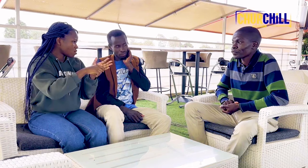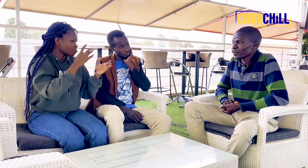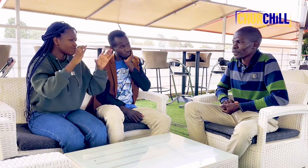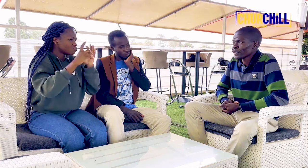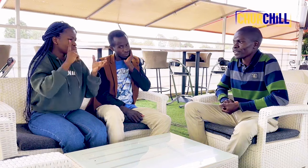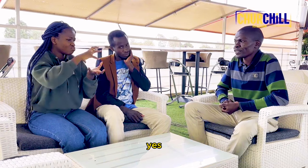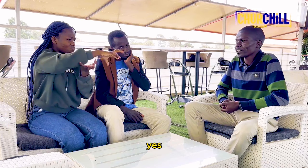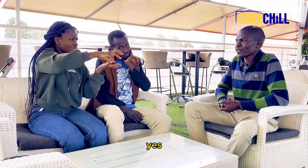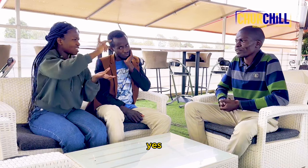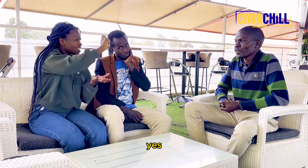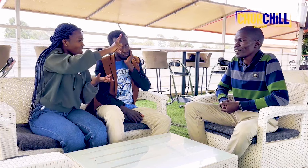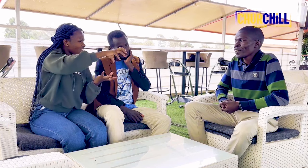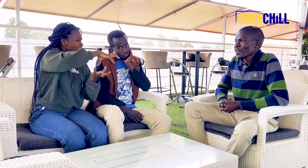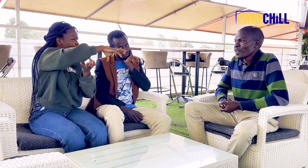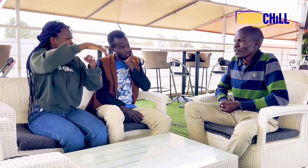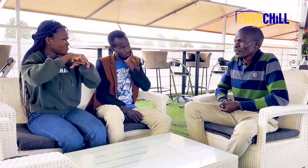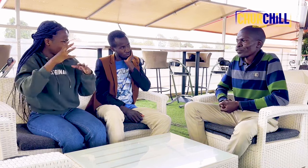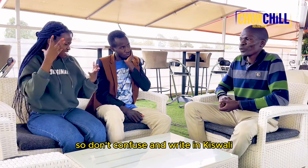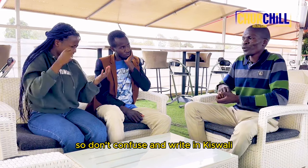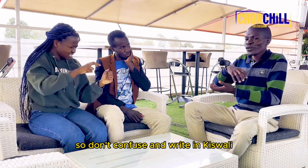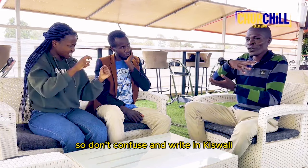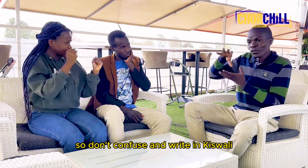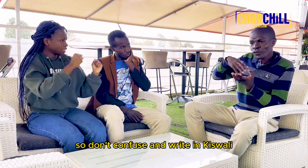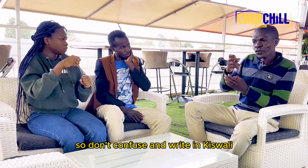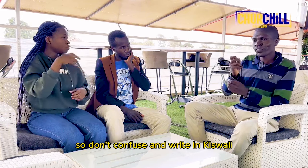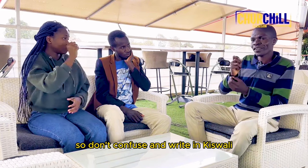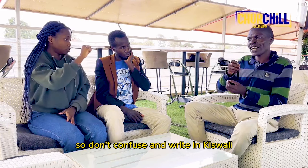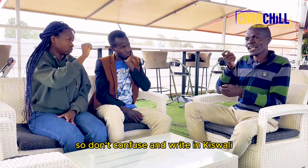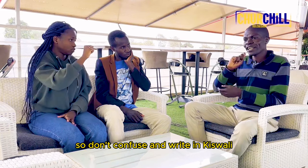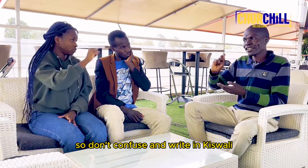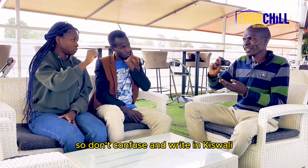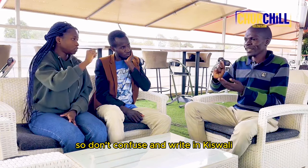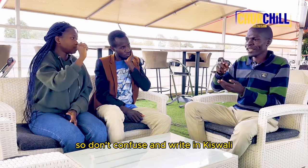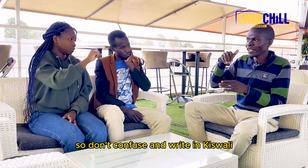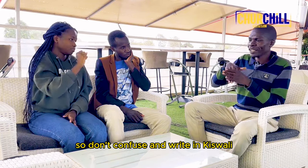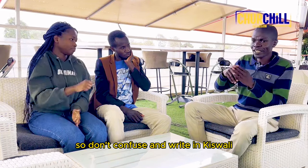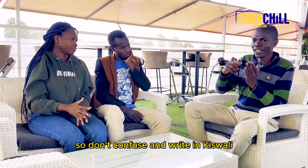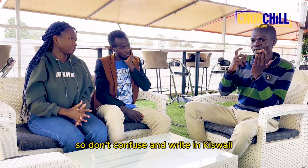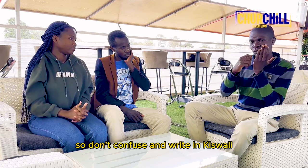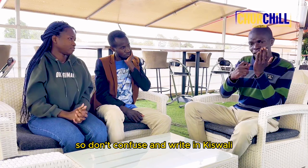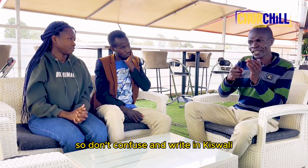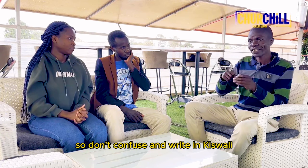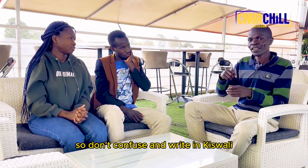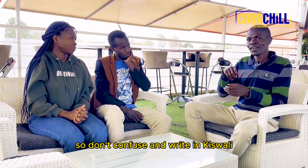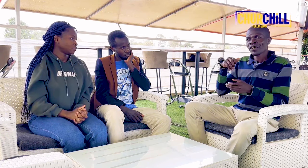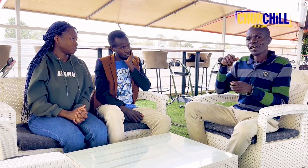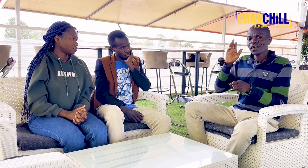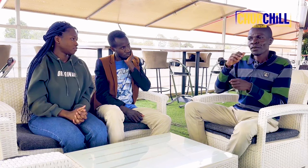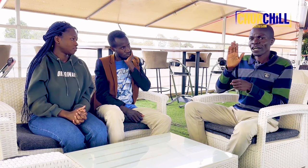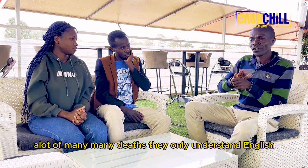Yes. So, don't confuse and write in Kiswahili. A